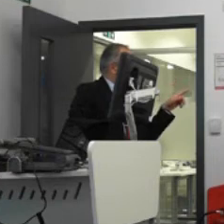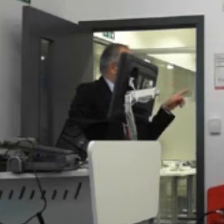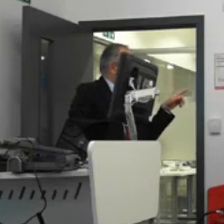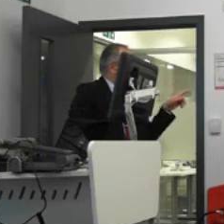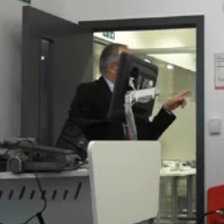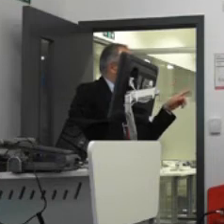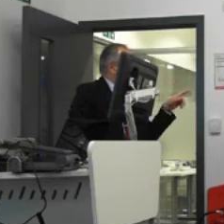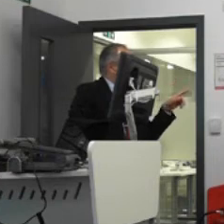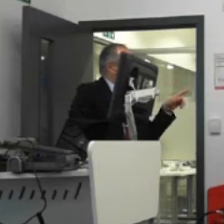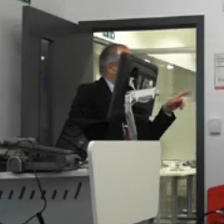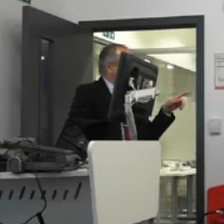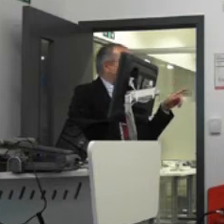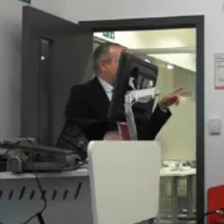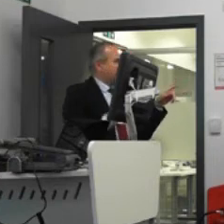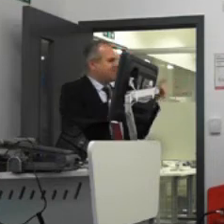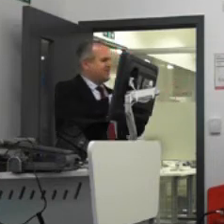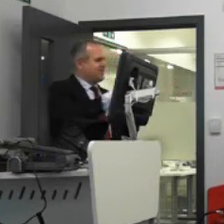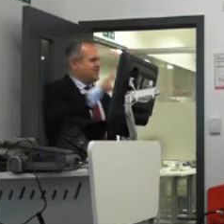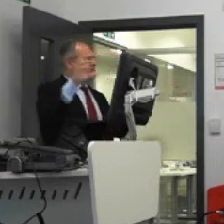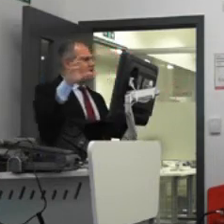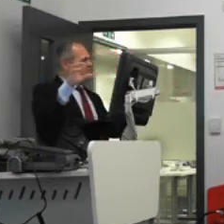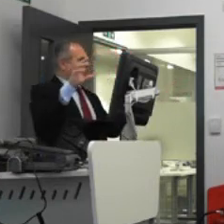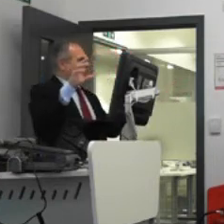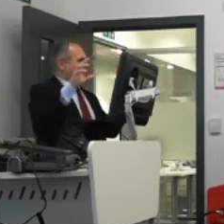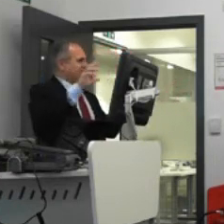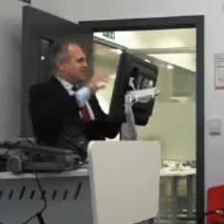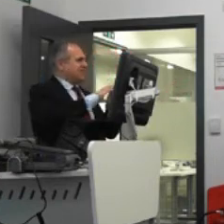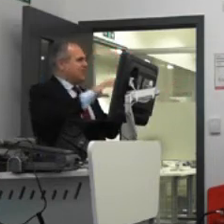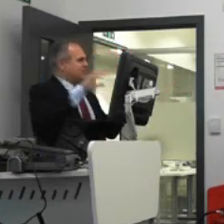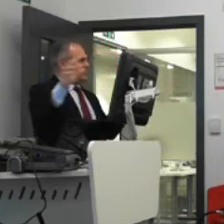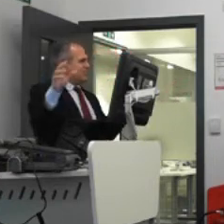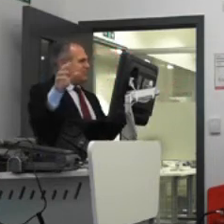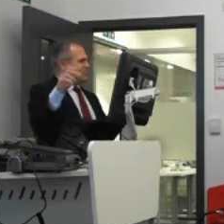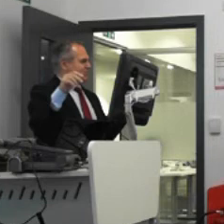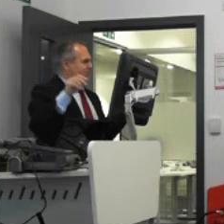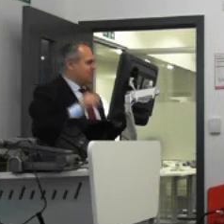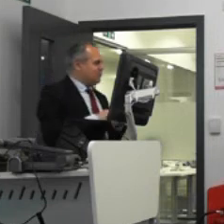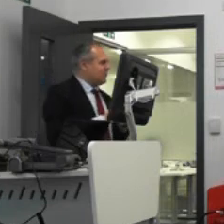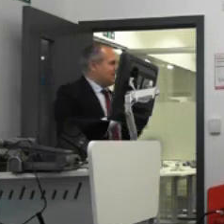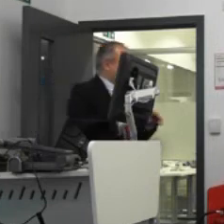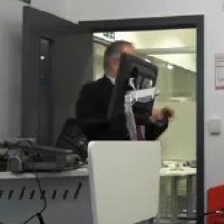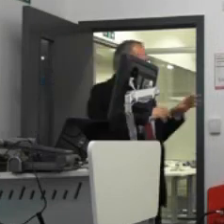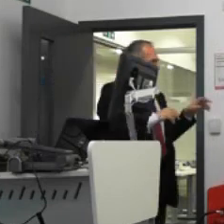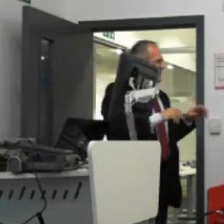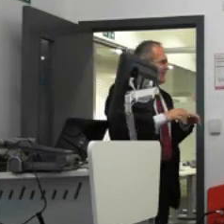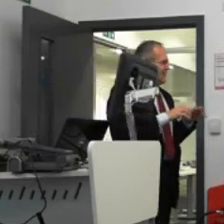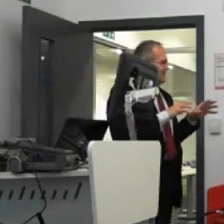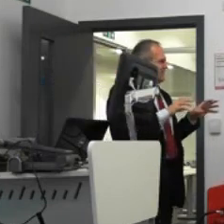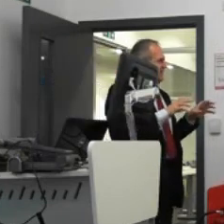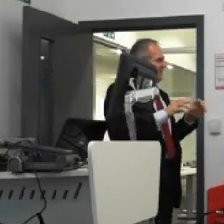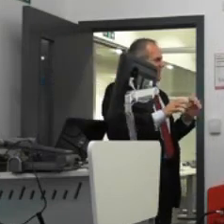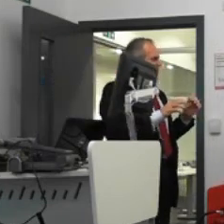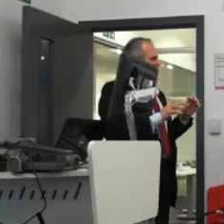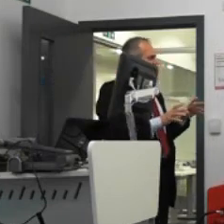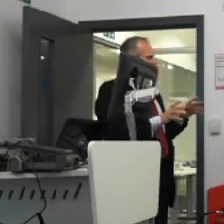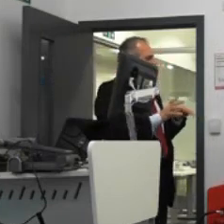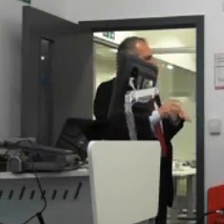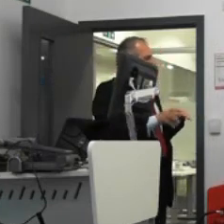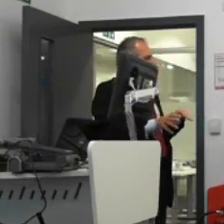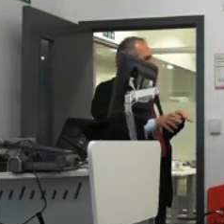used we have a stripper to transform the sentence the human way yesterday went to the cinema too things like yesterday i we